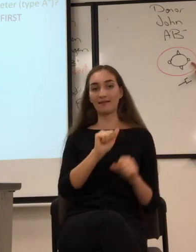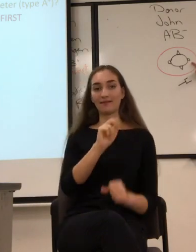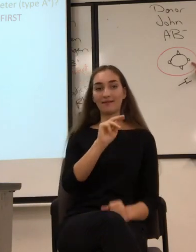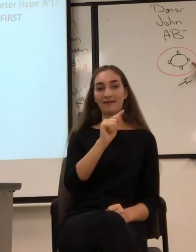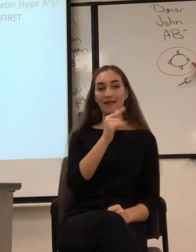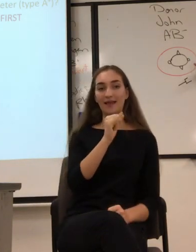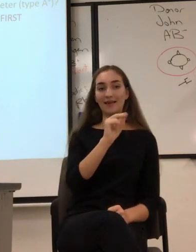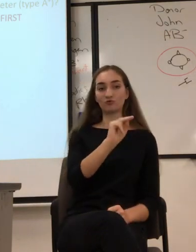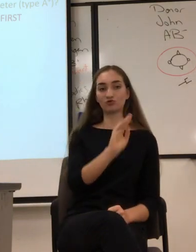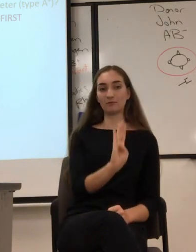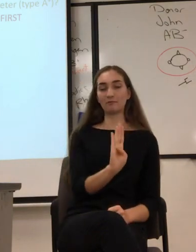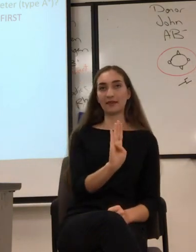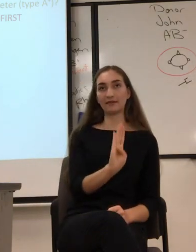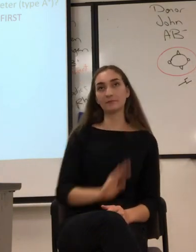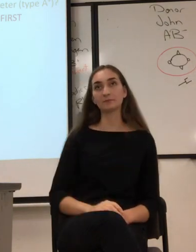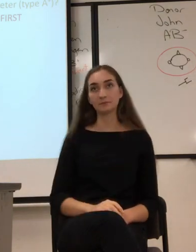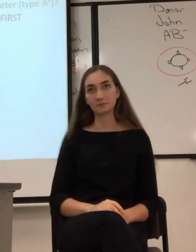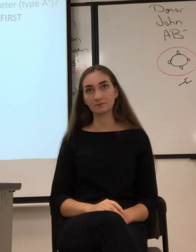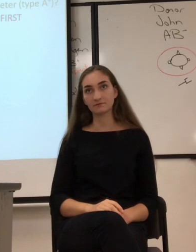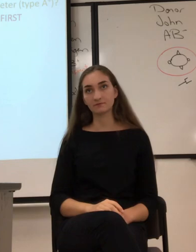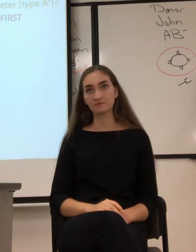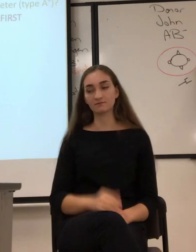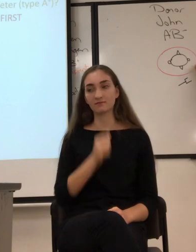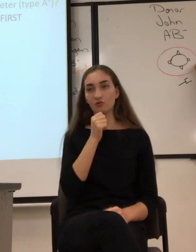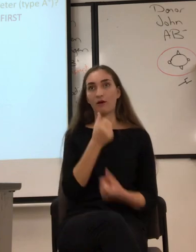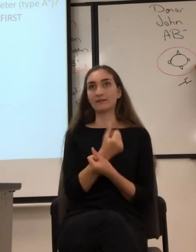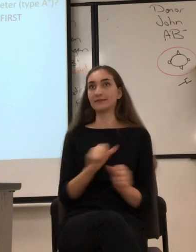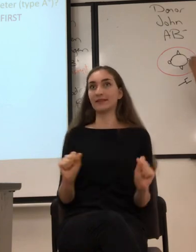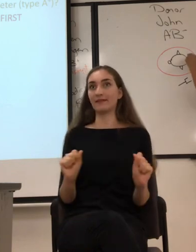B. This is not